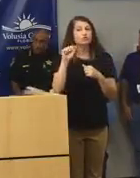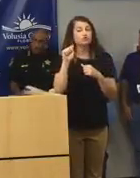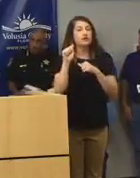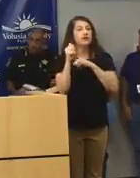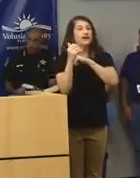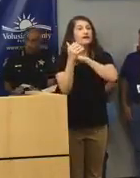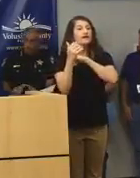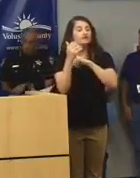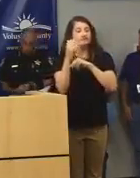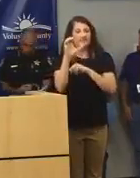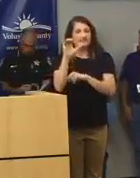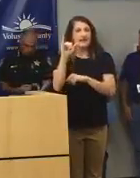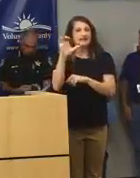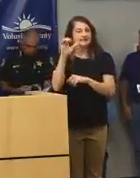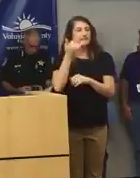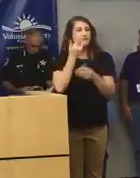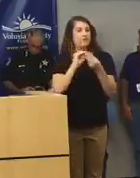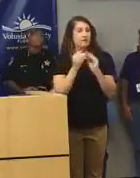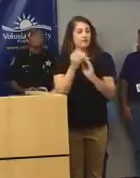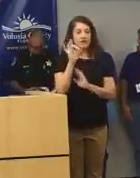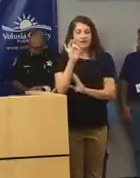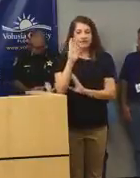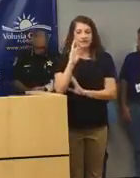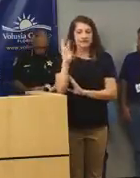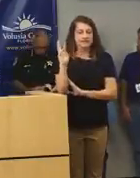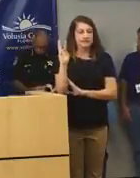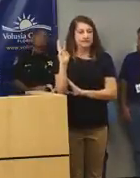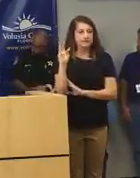Citizen Information Center at